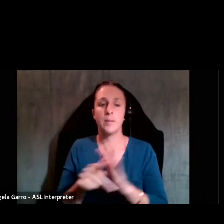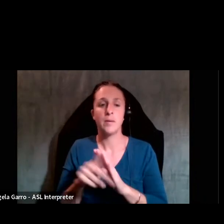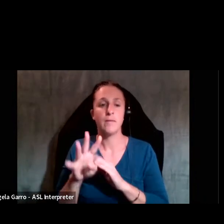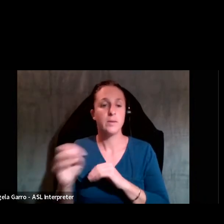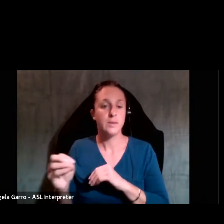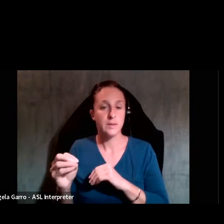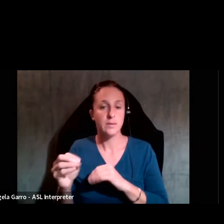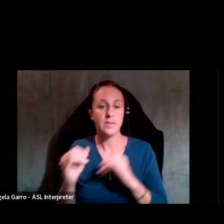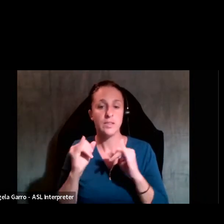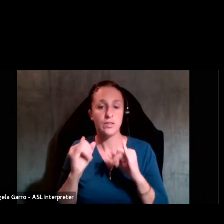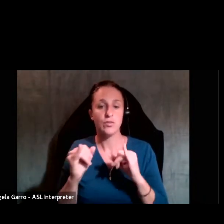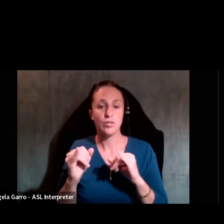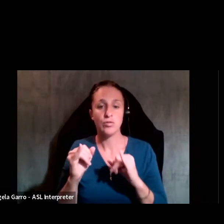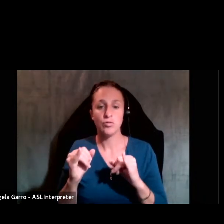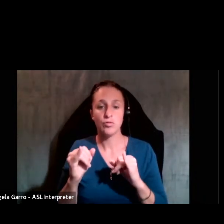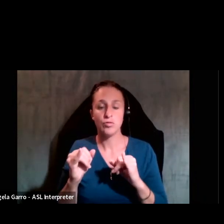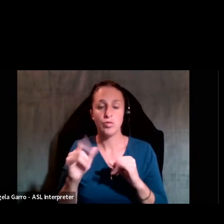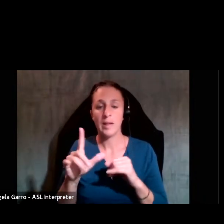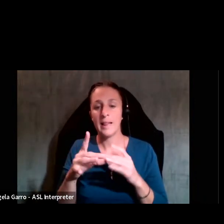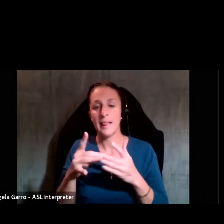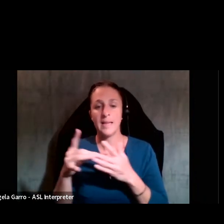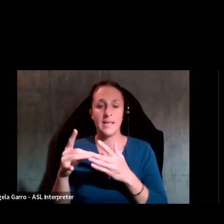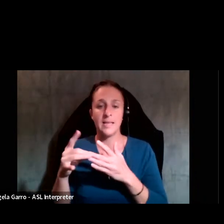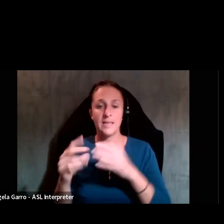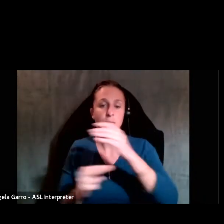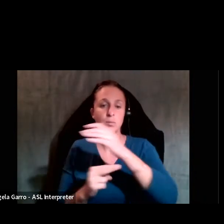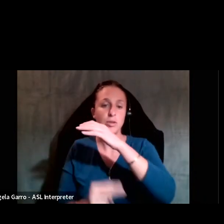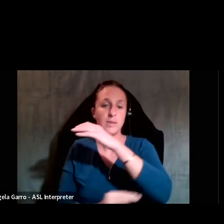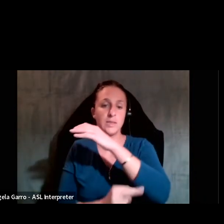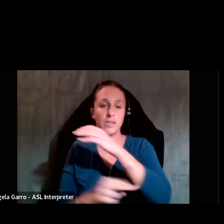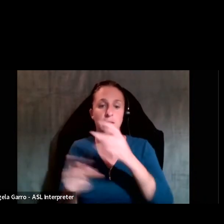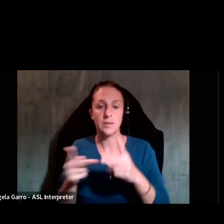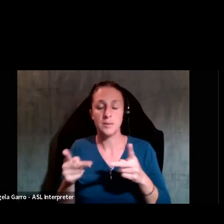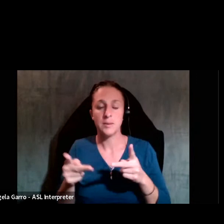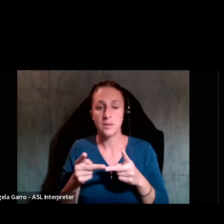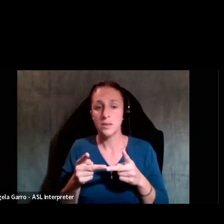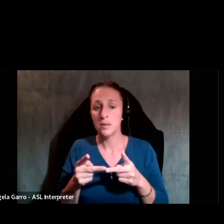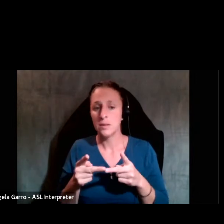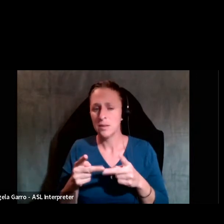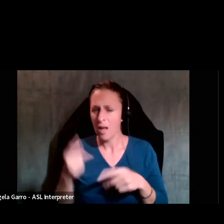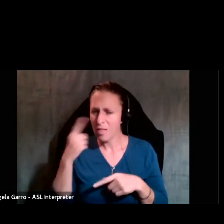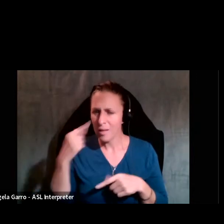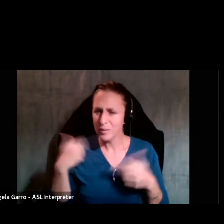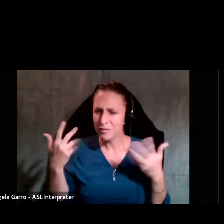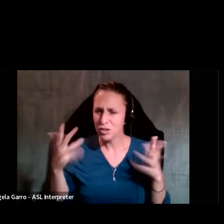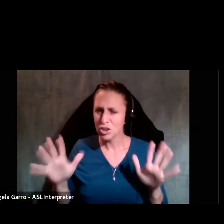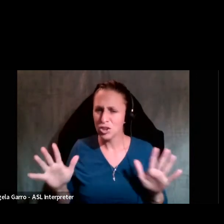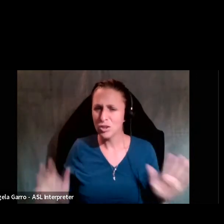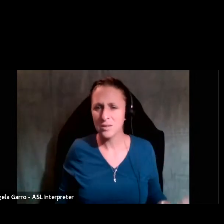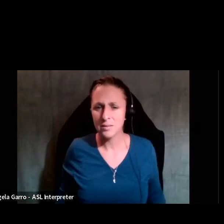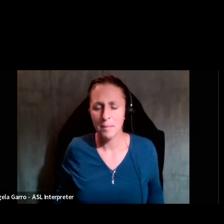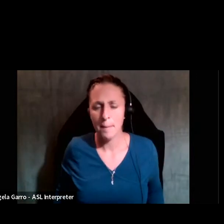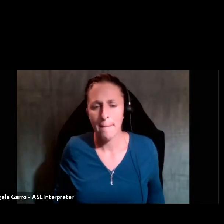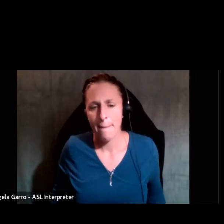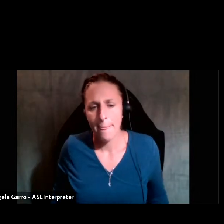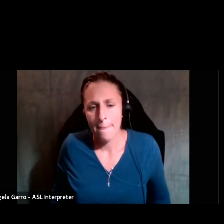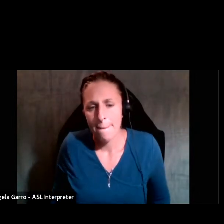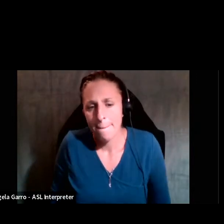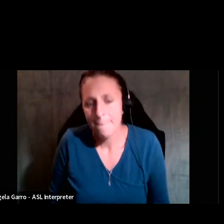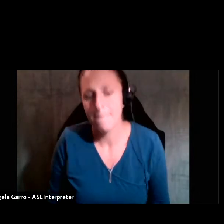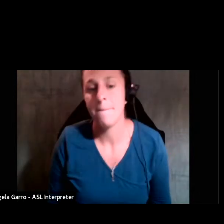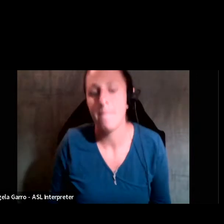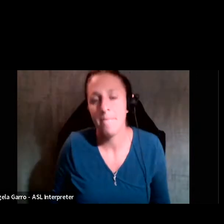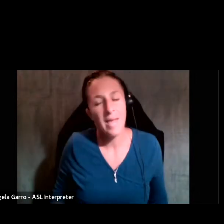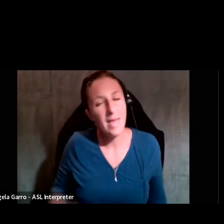instructional lead bridge position. Yeah, so we're continue. What's that? Didn't we do this already? I think that was for the